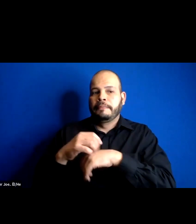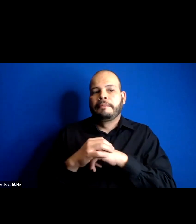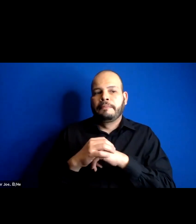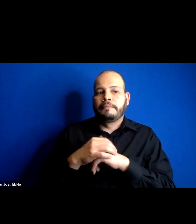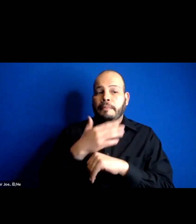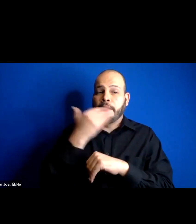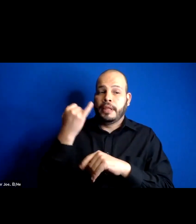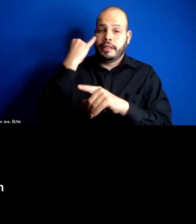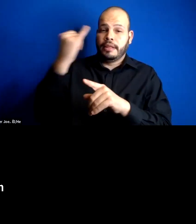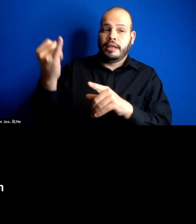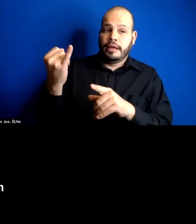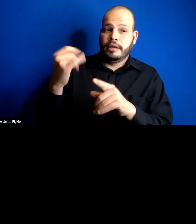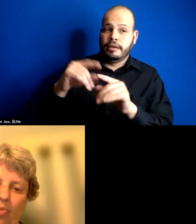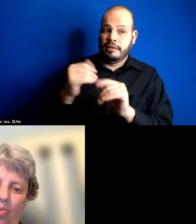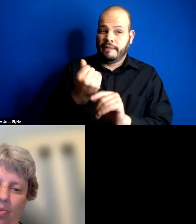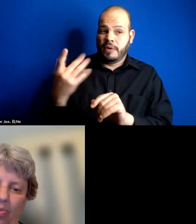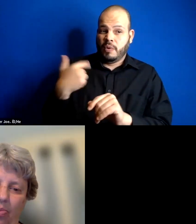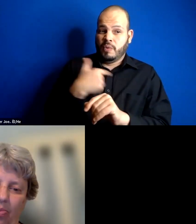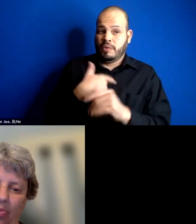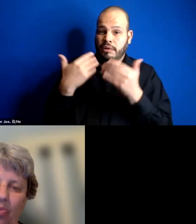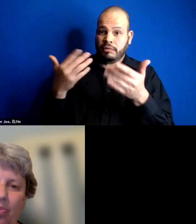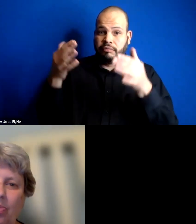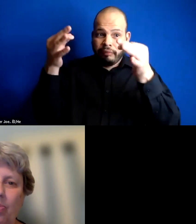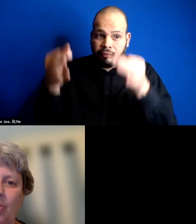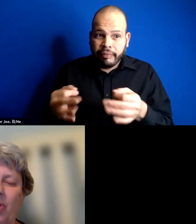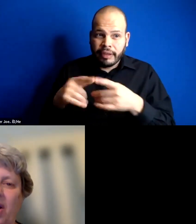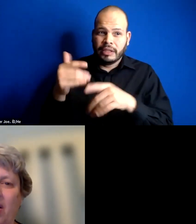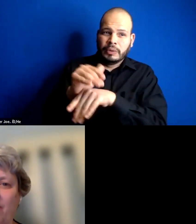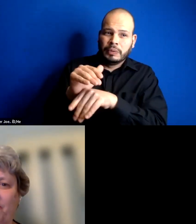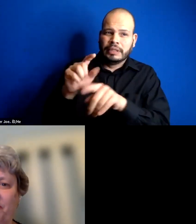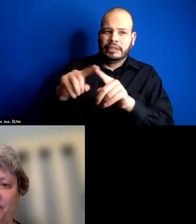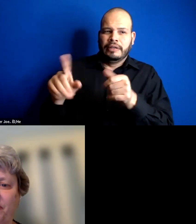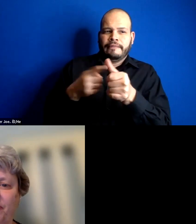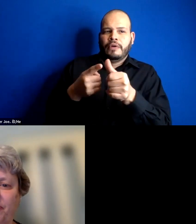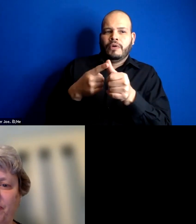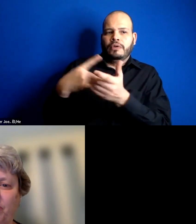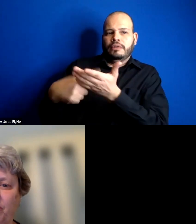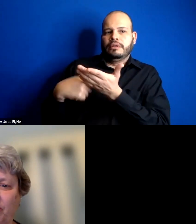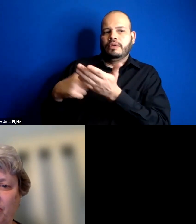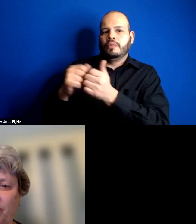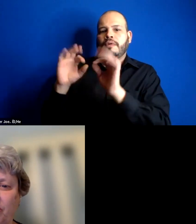just a few of us deciding tonight for others. Right.